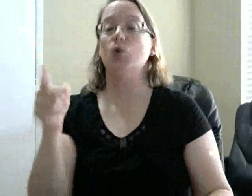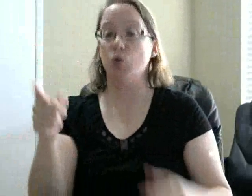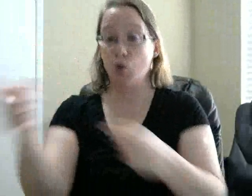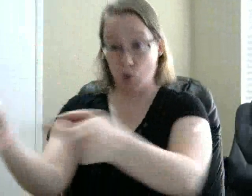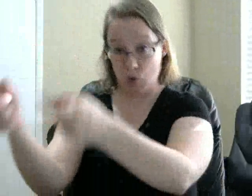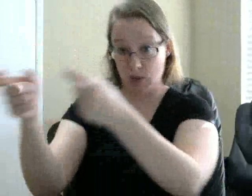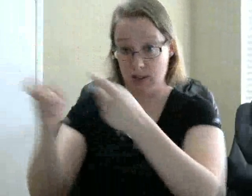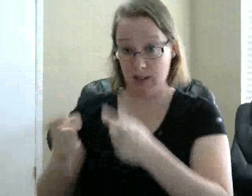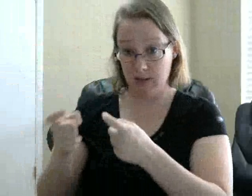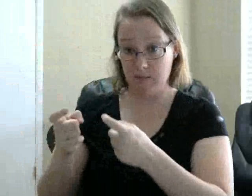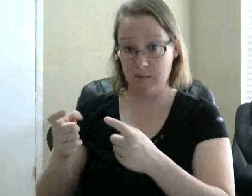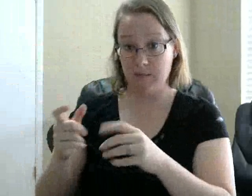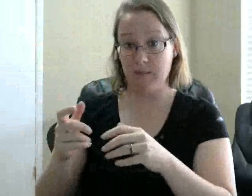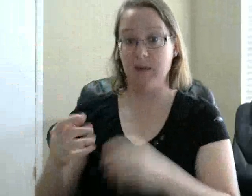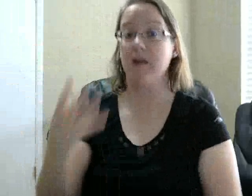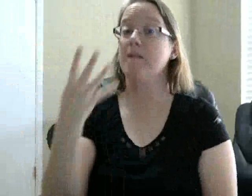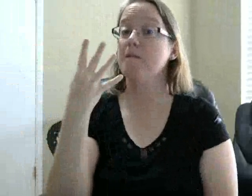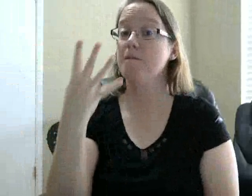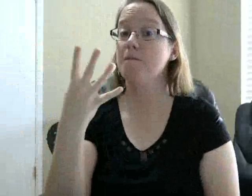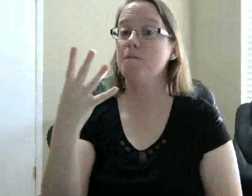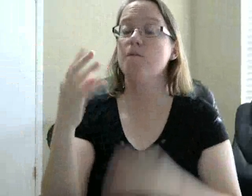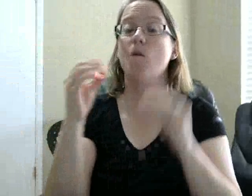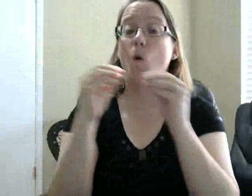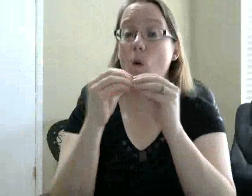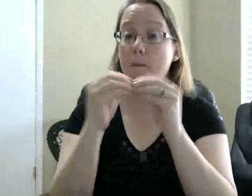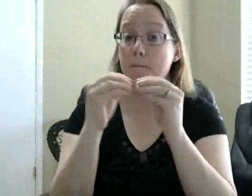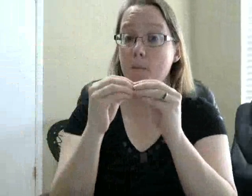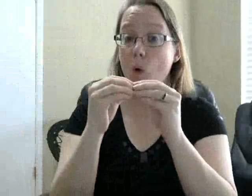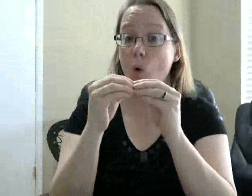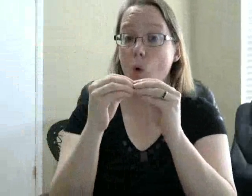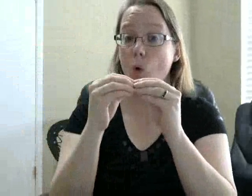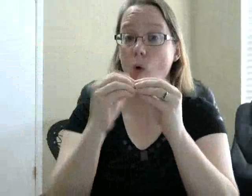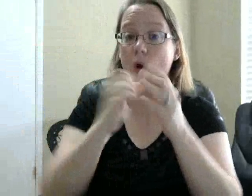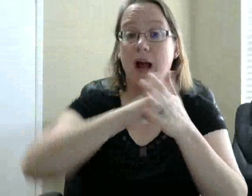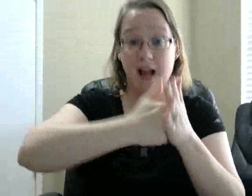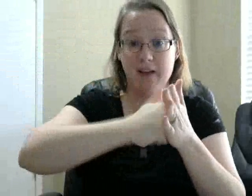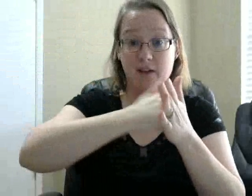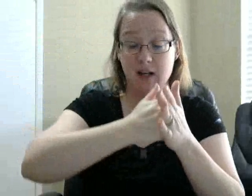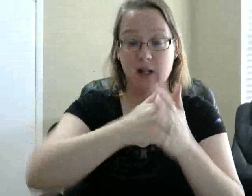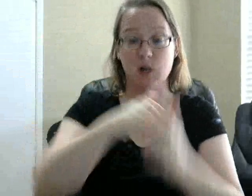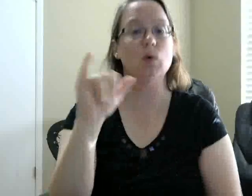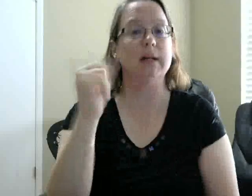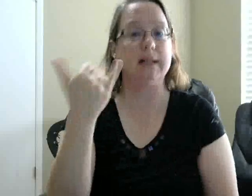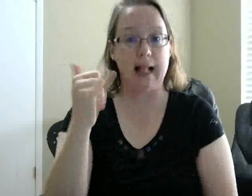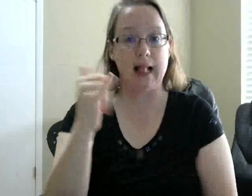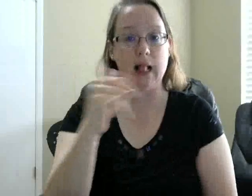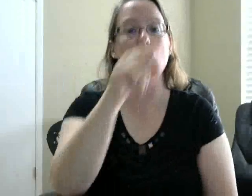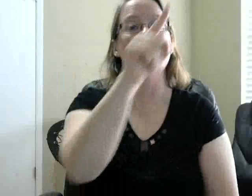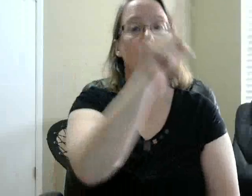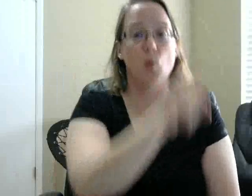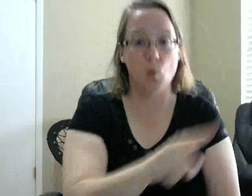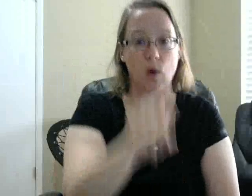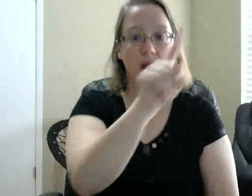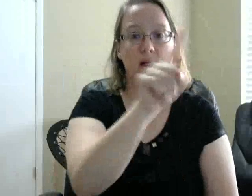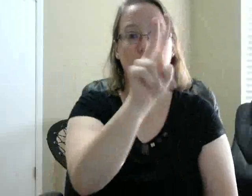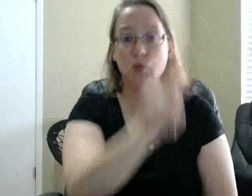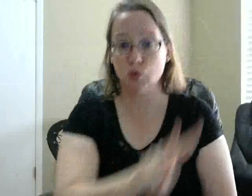4 more avocados. Let me put this 4 in yellow so you know that these are the ones you're giving me. 1,